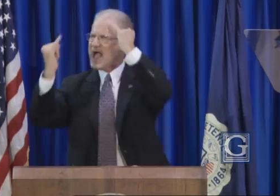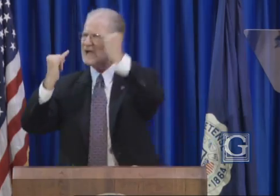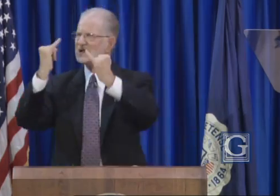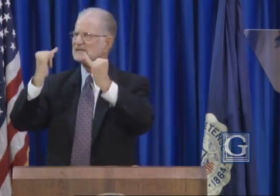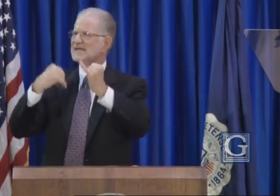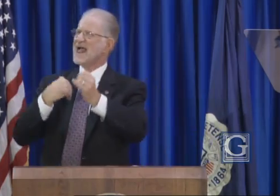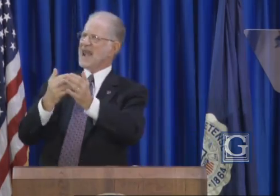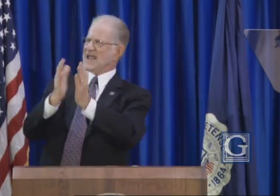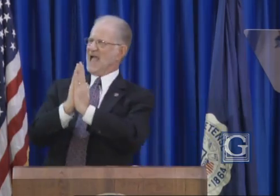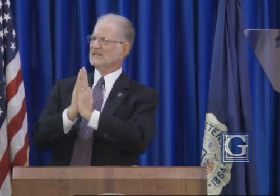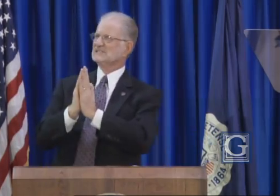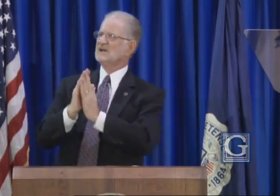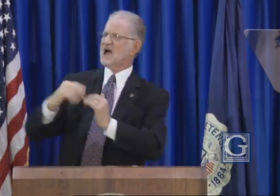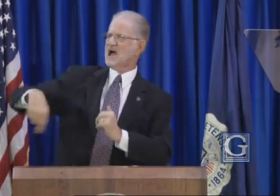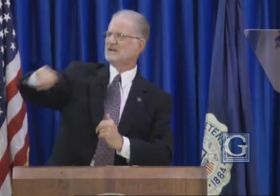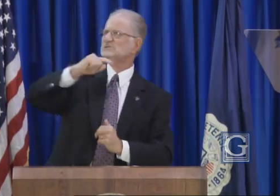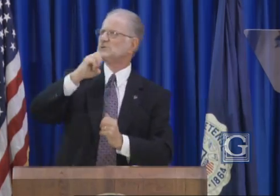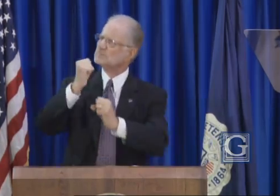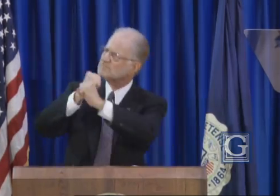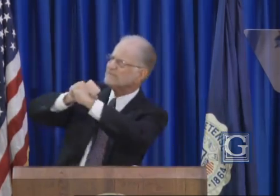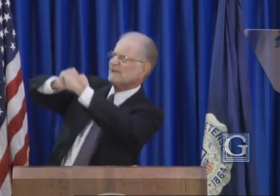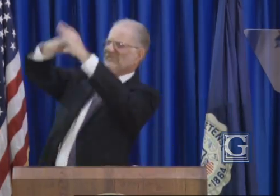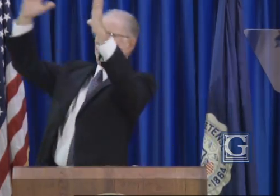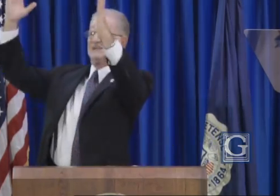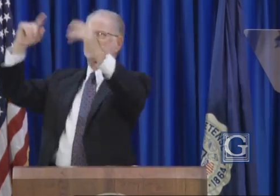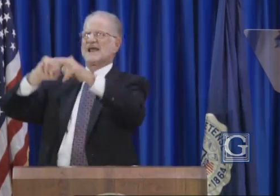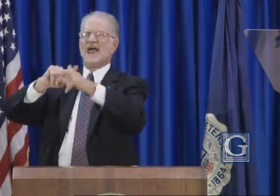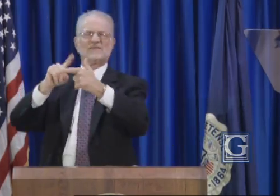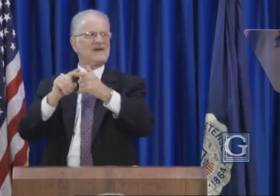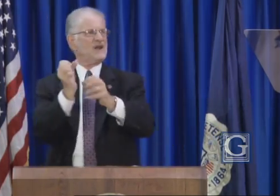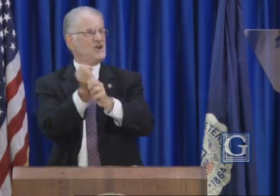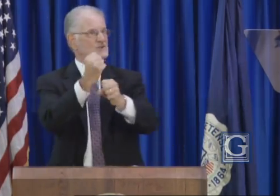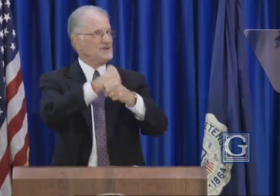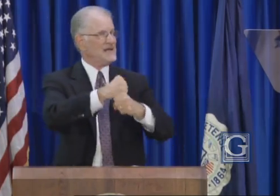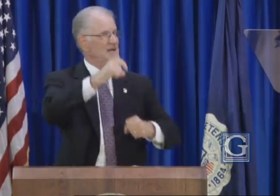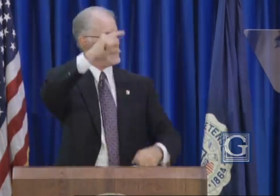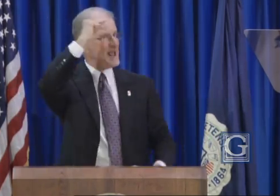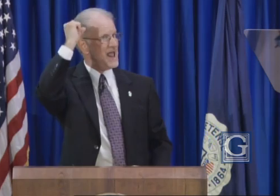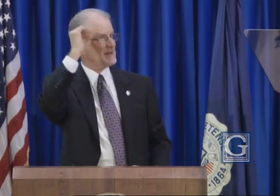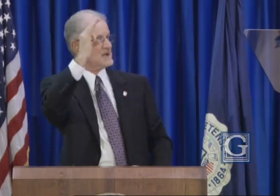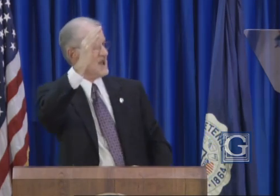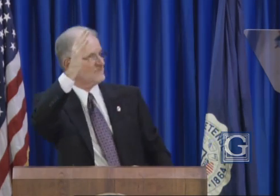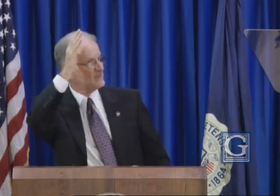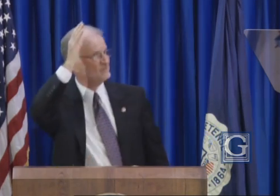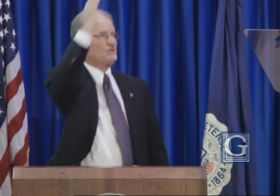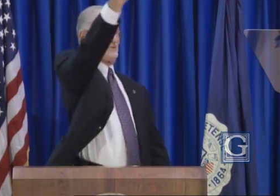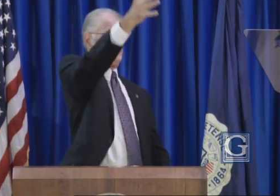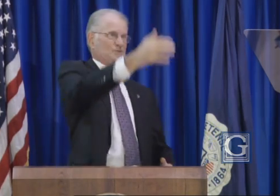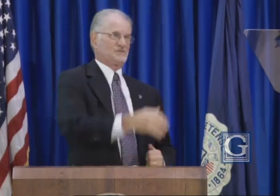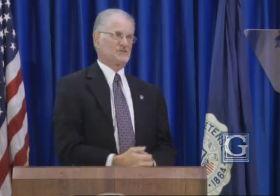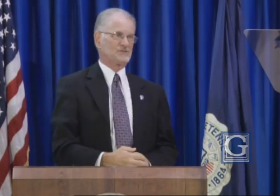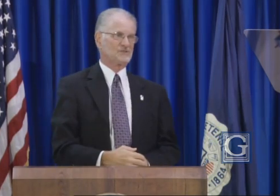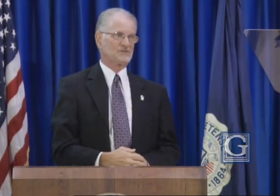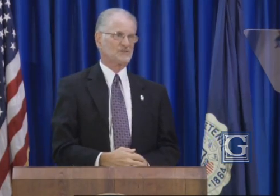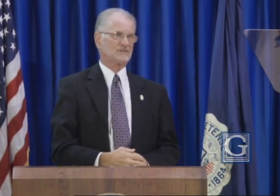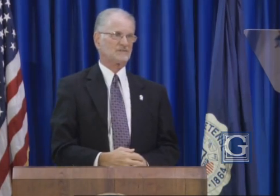I ask you for your ideas. And I ask us to envision and then create the Gallaudet